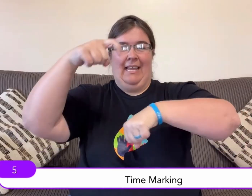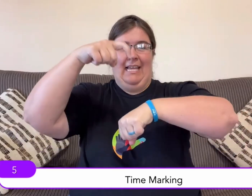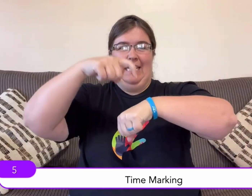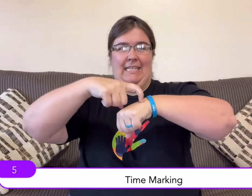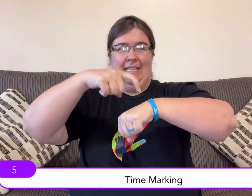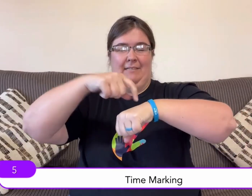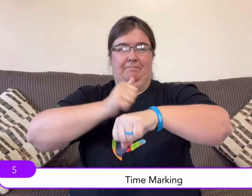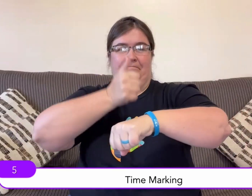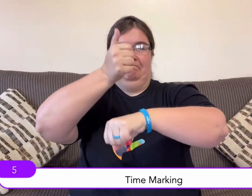marking.